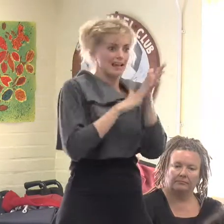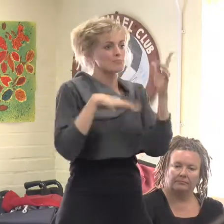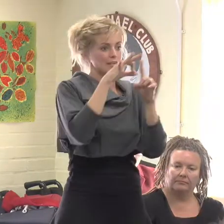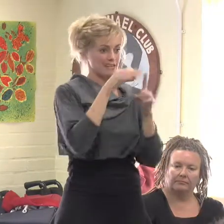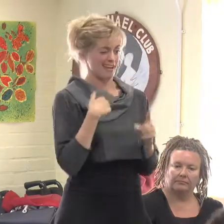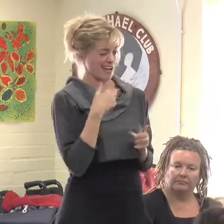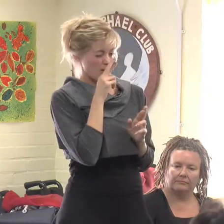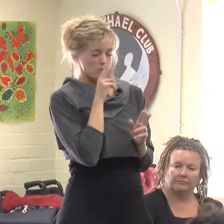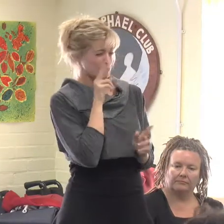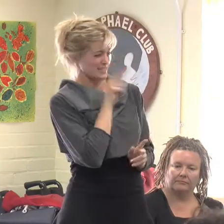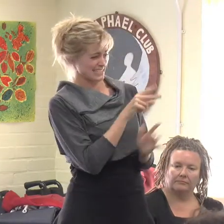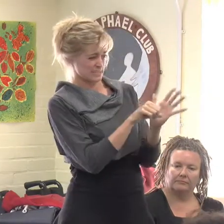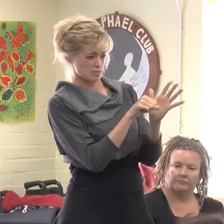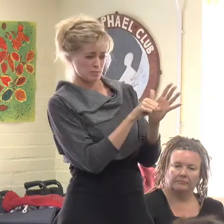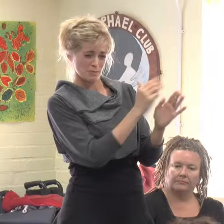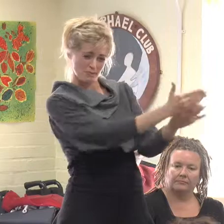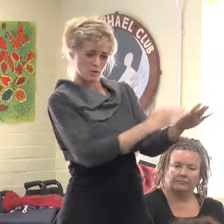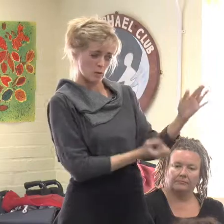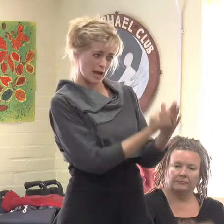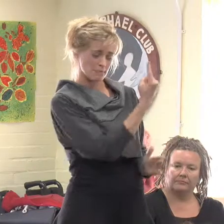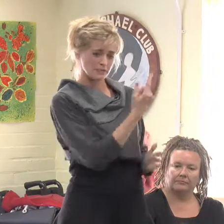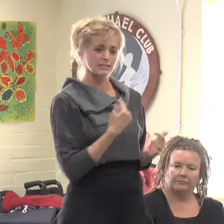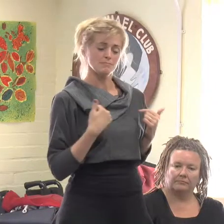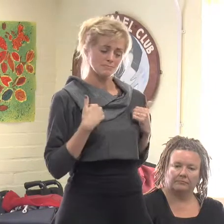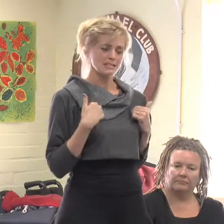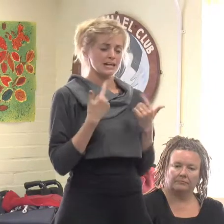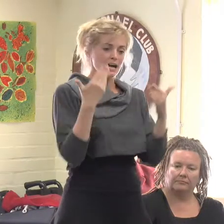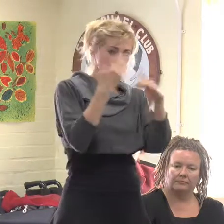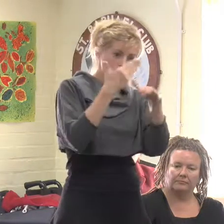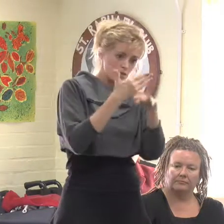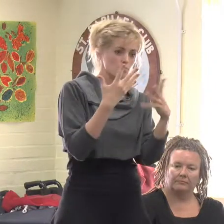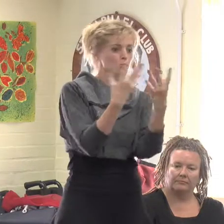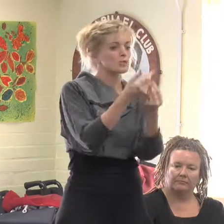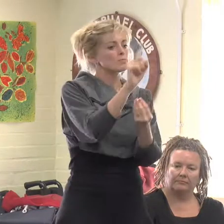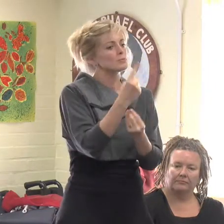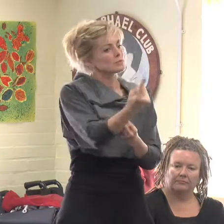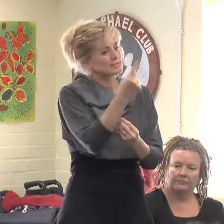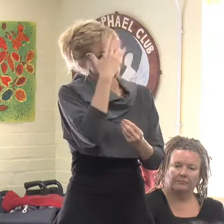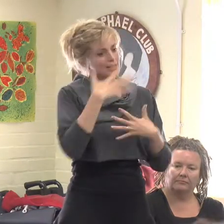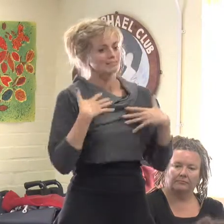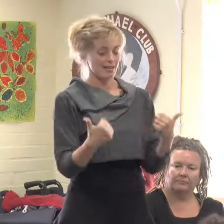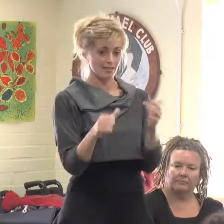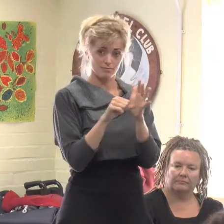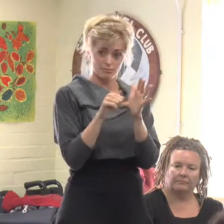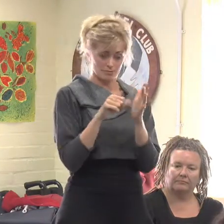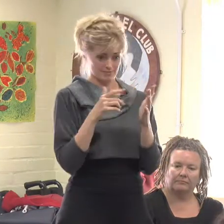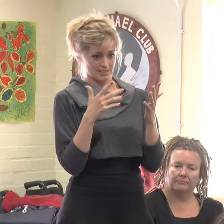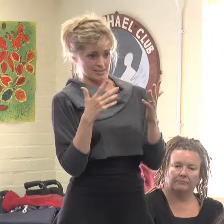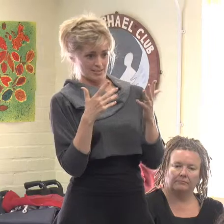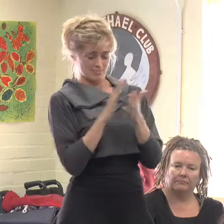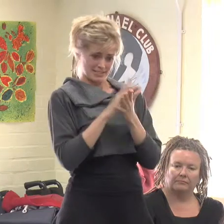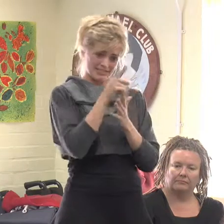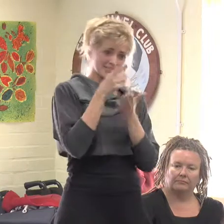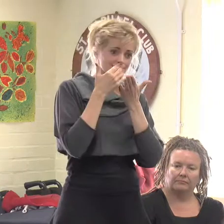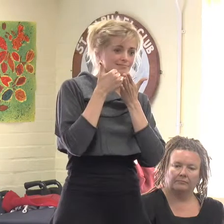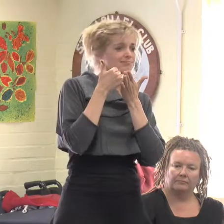then. And I've worked, for example, with Rethink Mental Illness to make sure that they are done better for people with mental health issues, because currently they